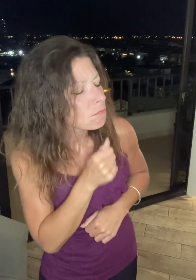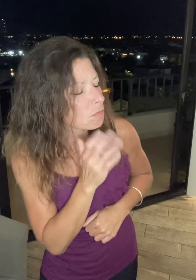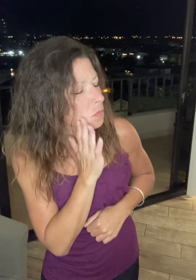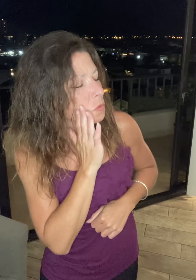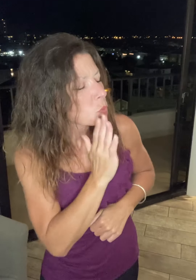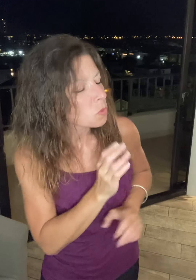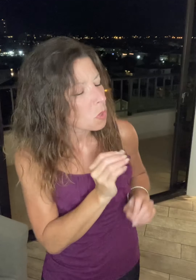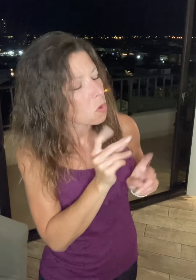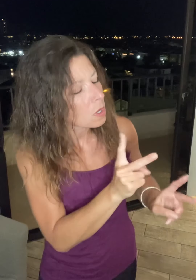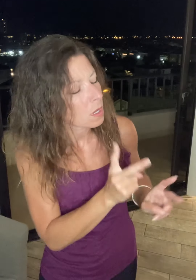love's